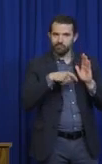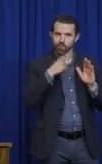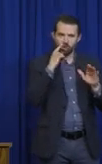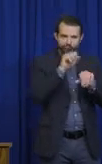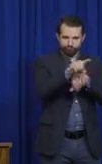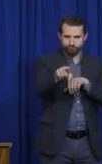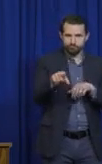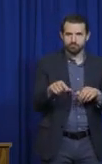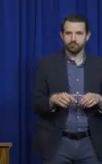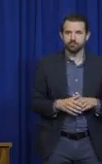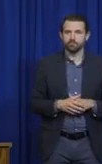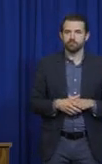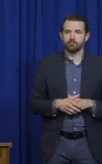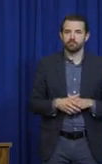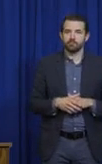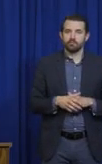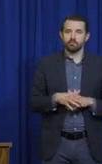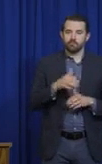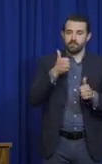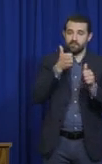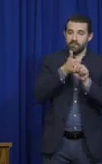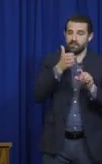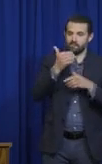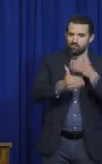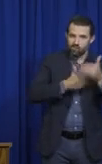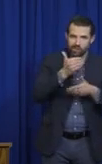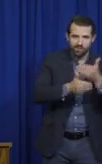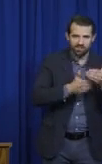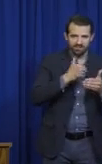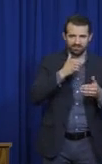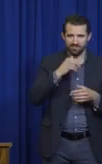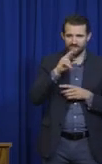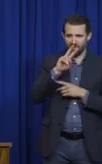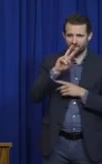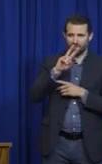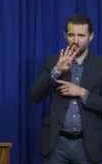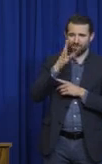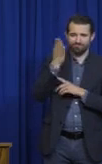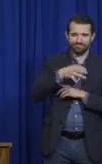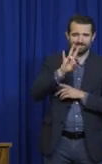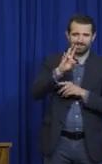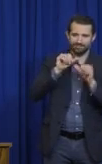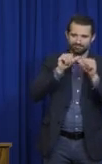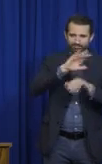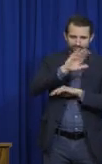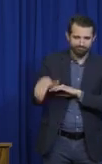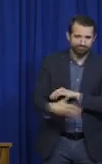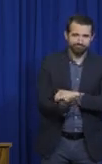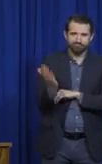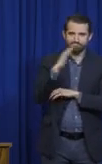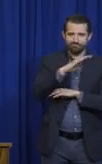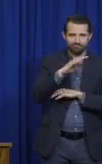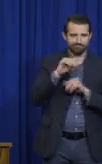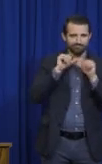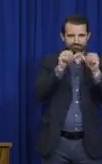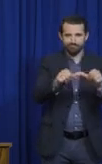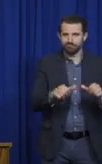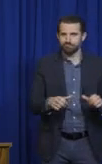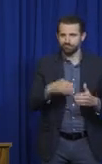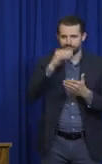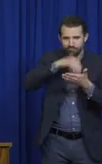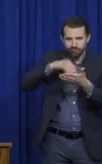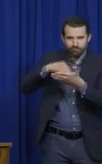that process. That is available 24 hours a day, 7 days a week. We have conducted